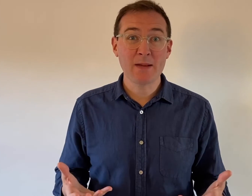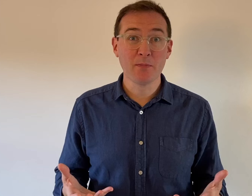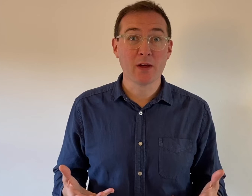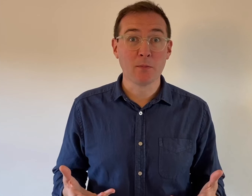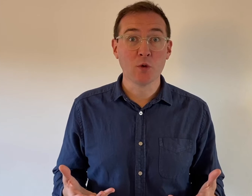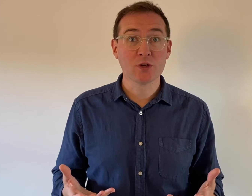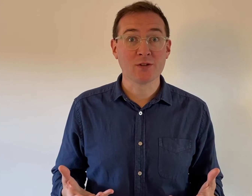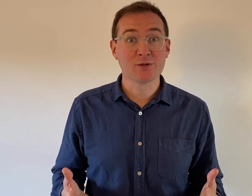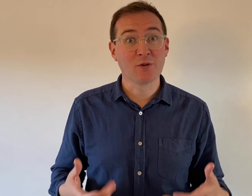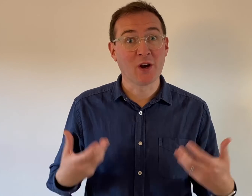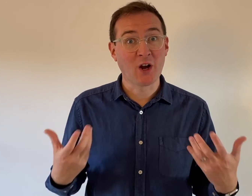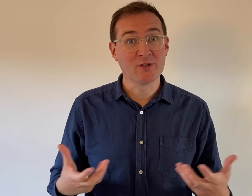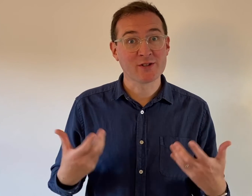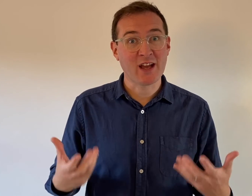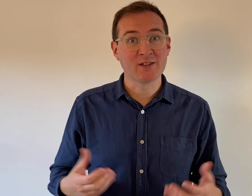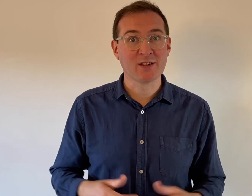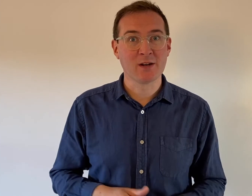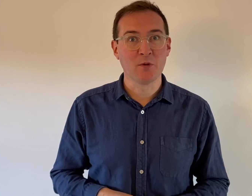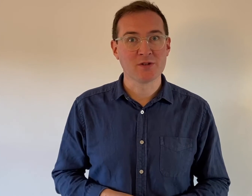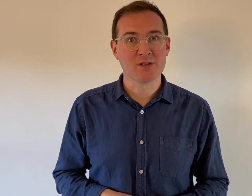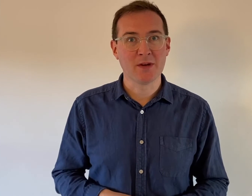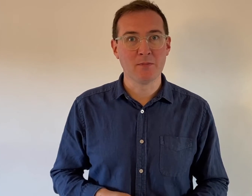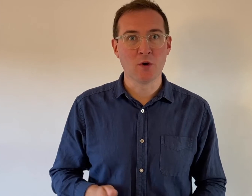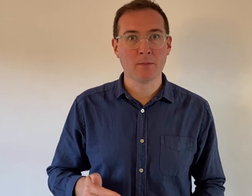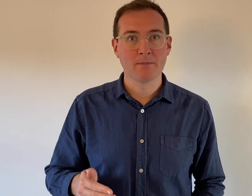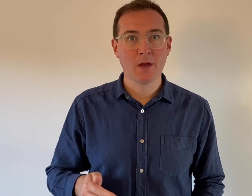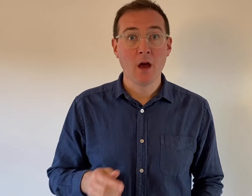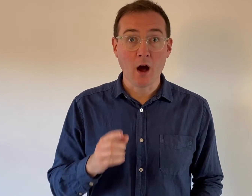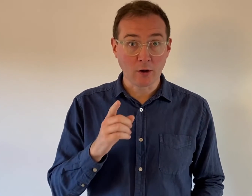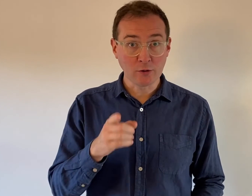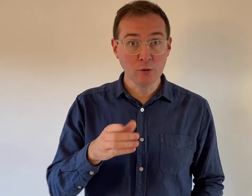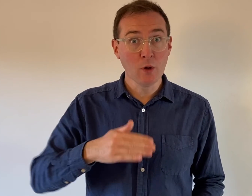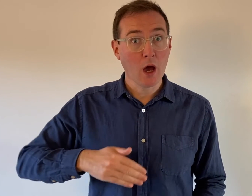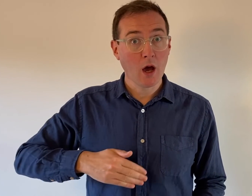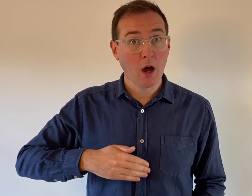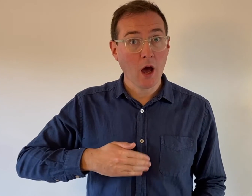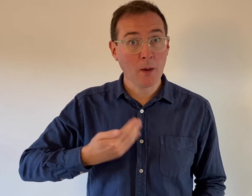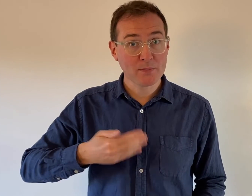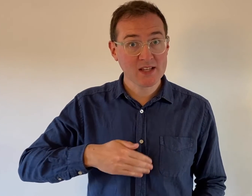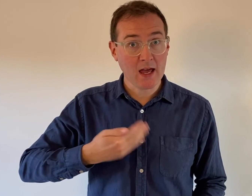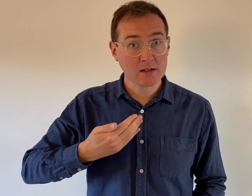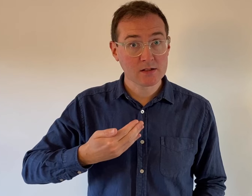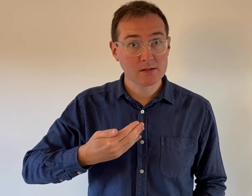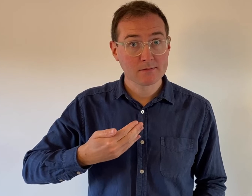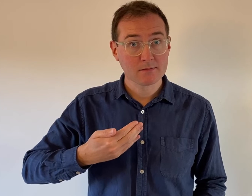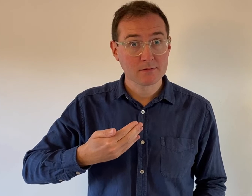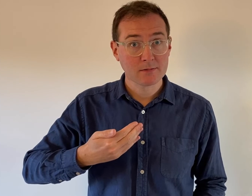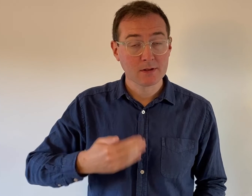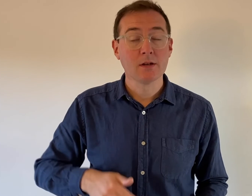their emotions so they're understanding their emotions a bit more. Are you upset?